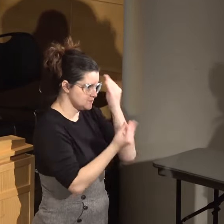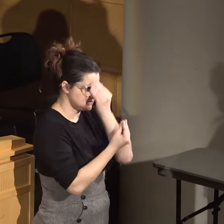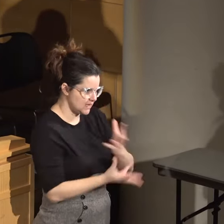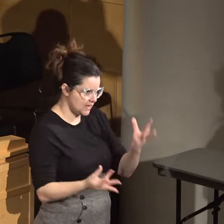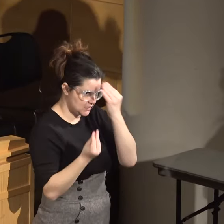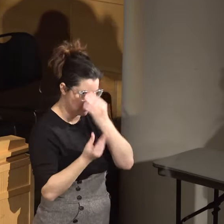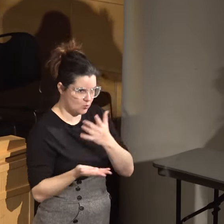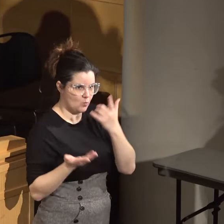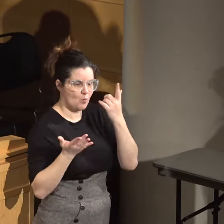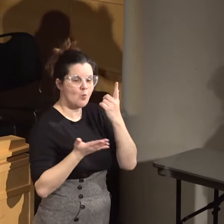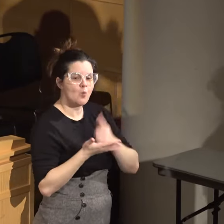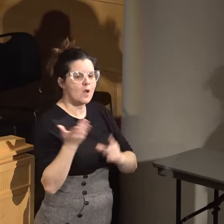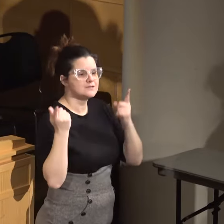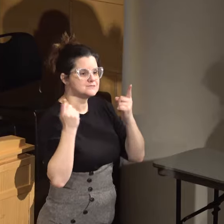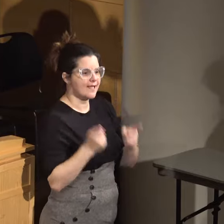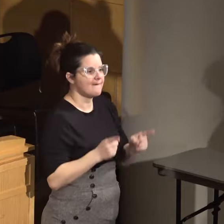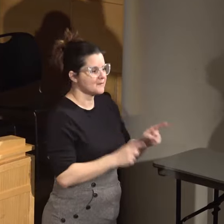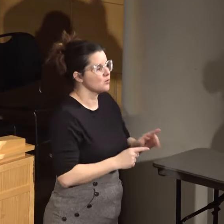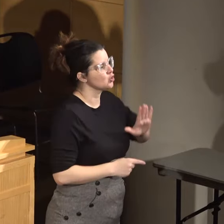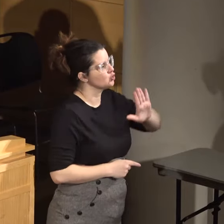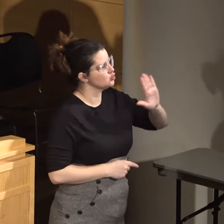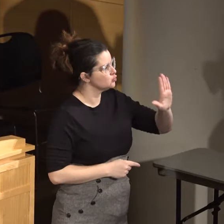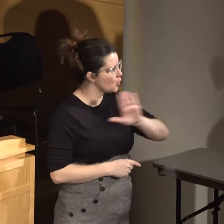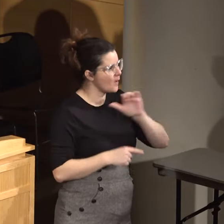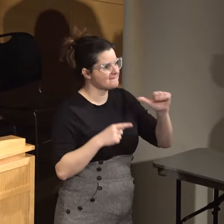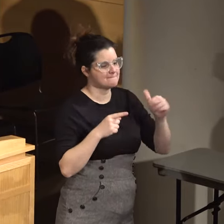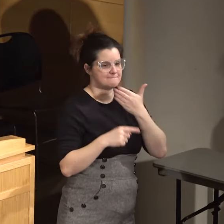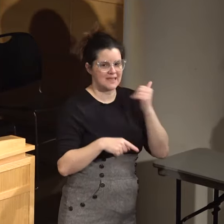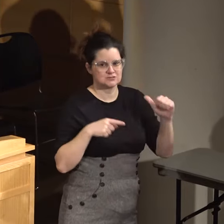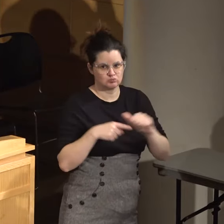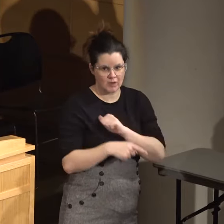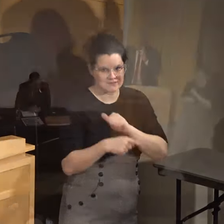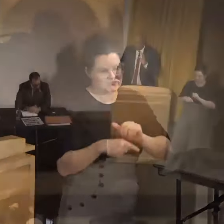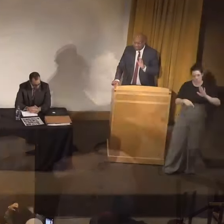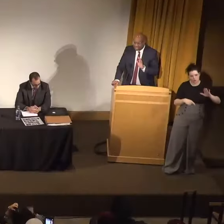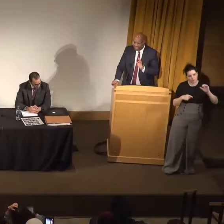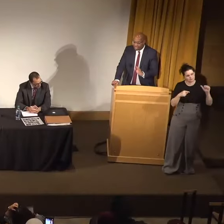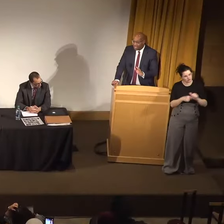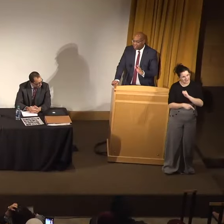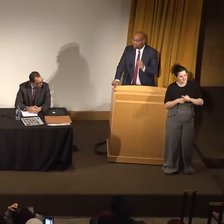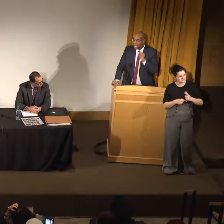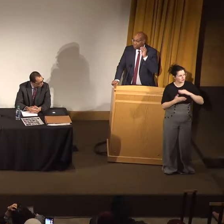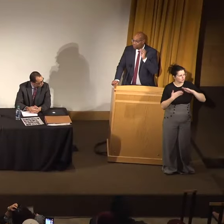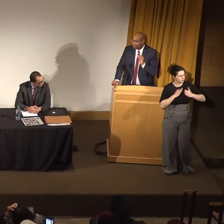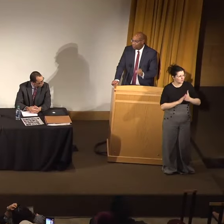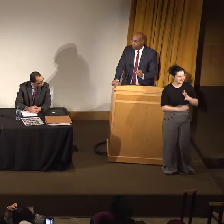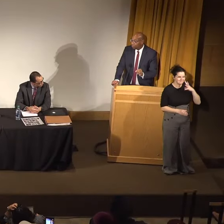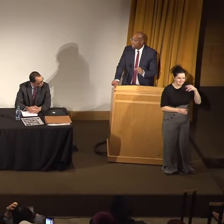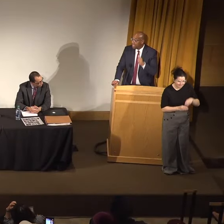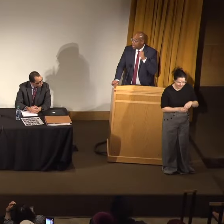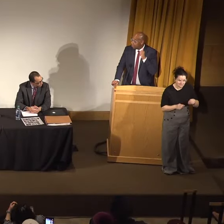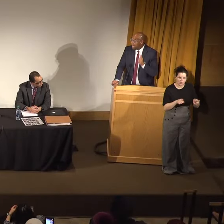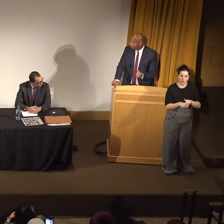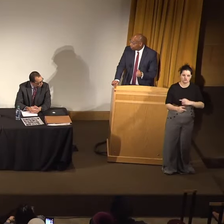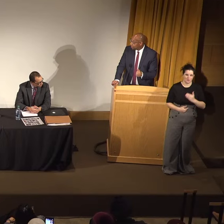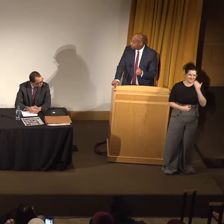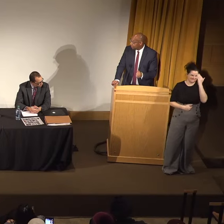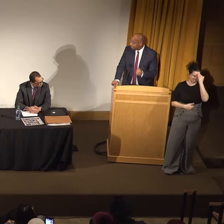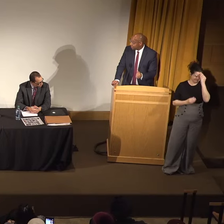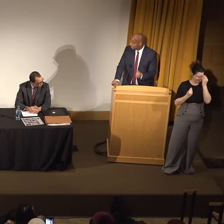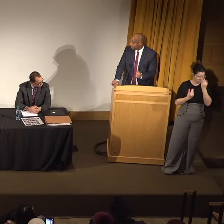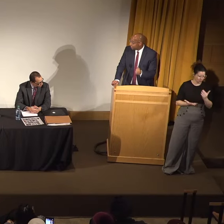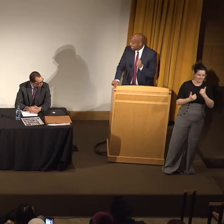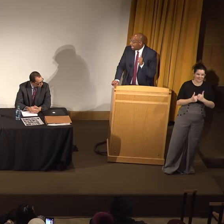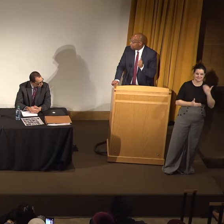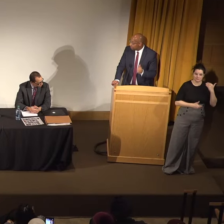on. What is your best practice or your practice for keeping the community engaged and informed about the